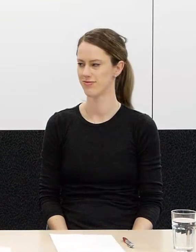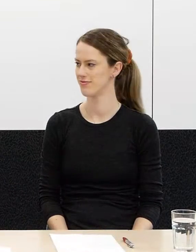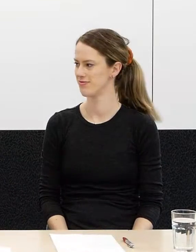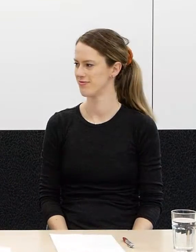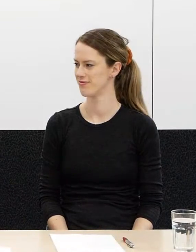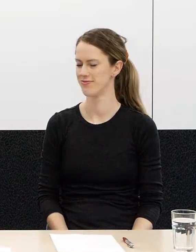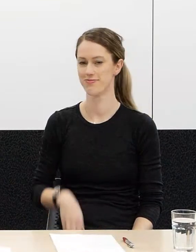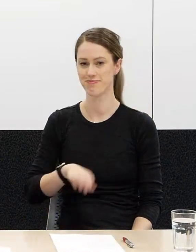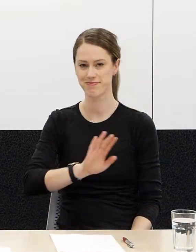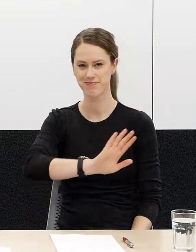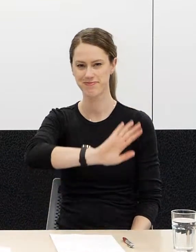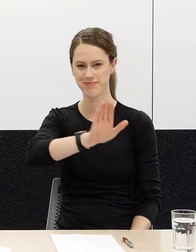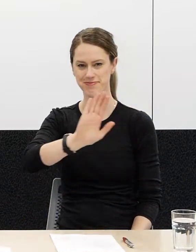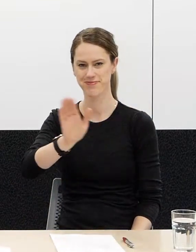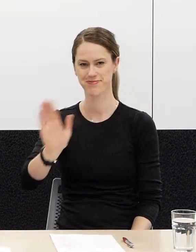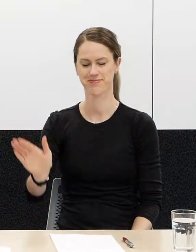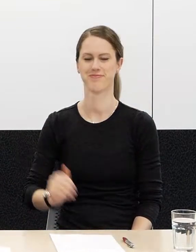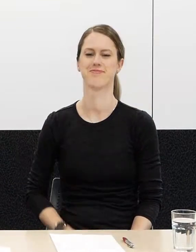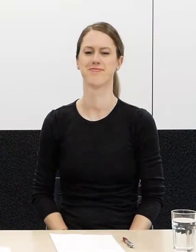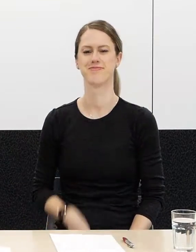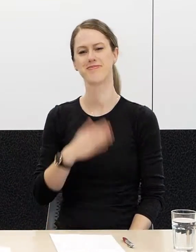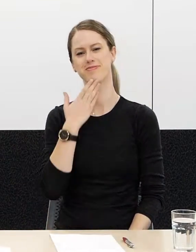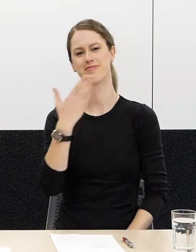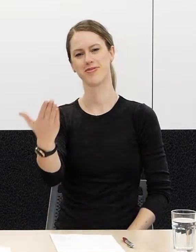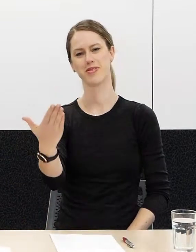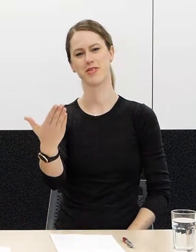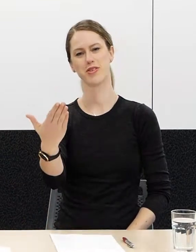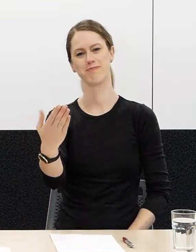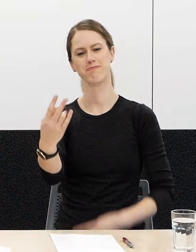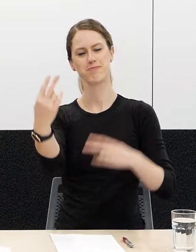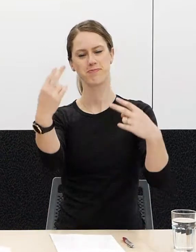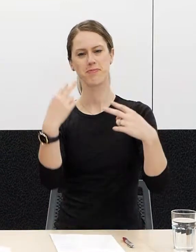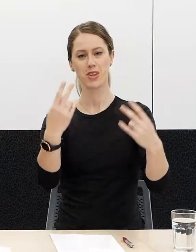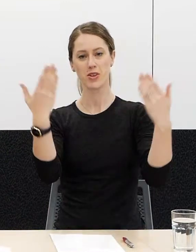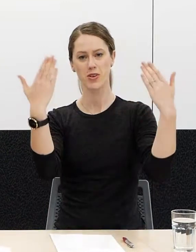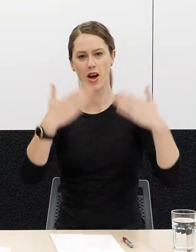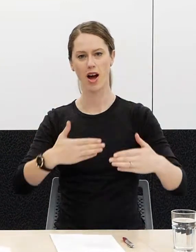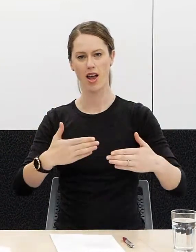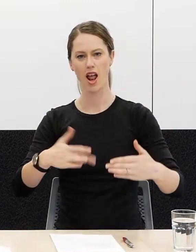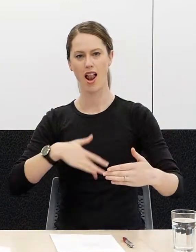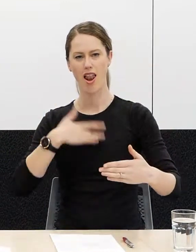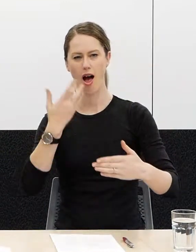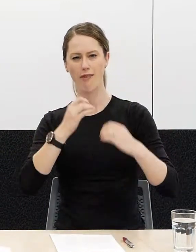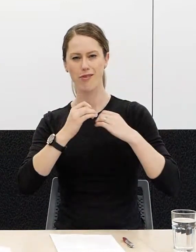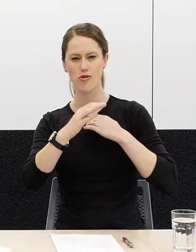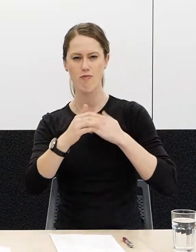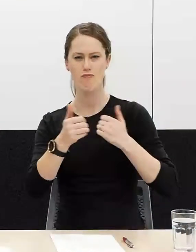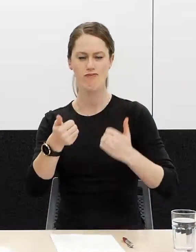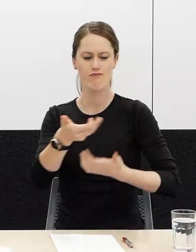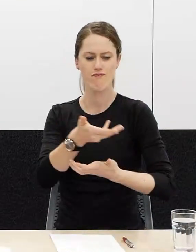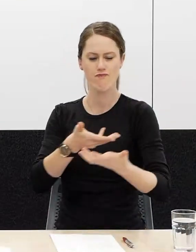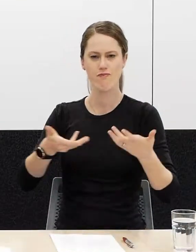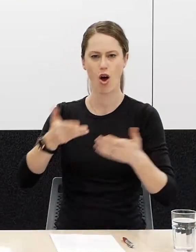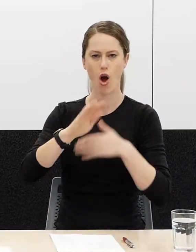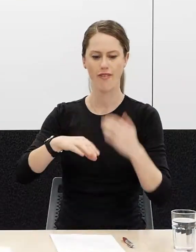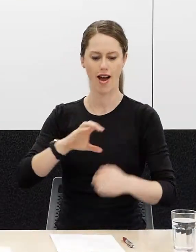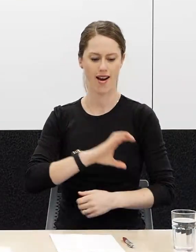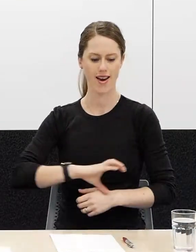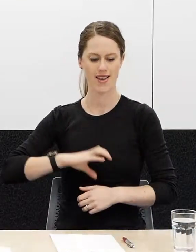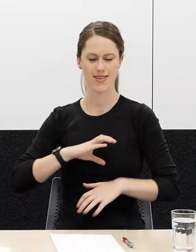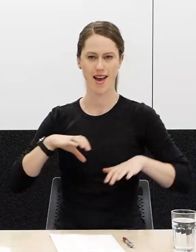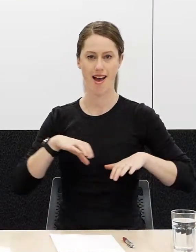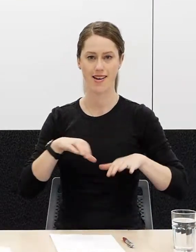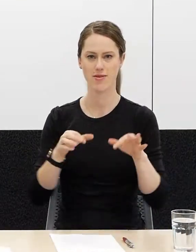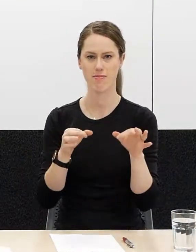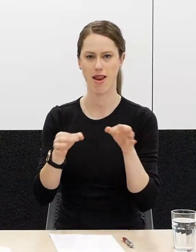Kia ora koutou. I just want to thank everybody for joining us tonight for our live stream where we can have some really good discussion about our cancer action plan that